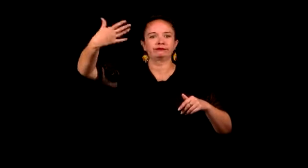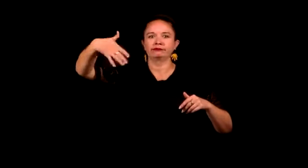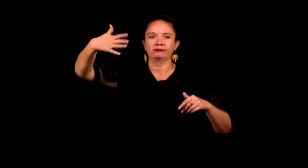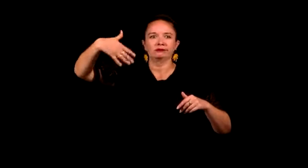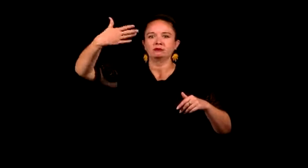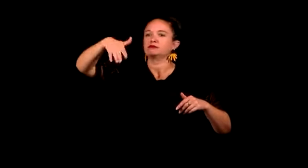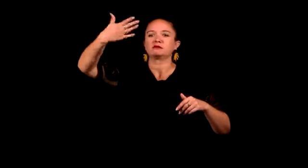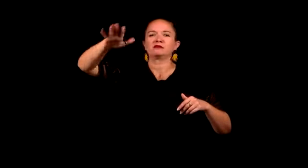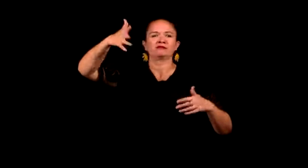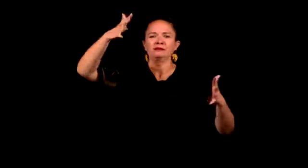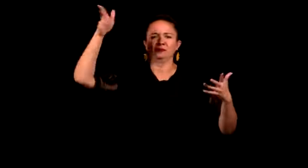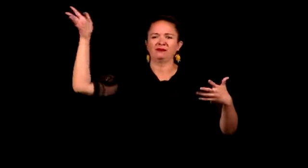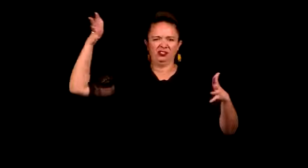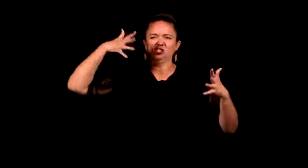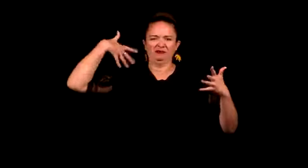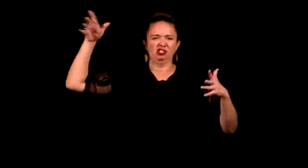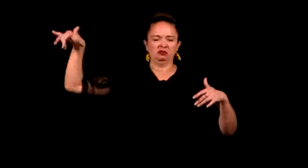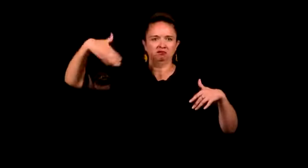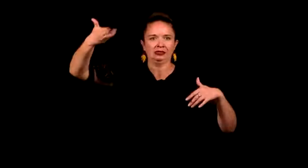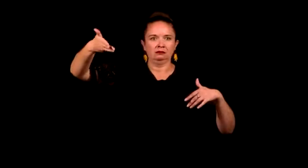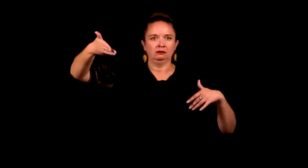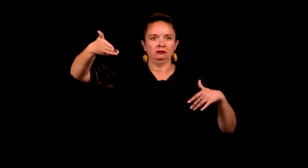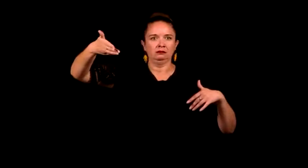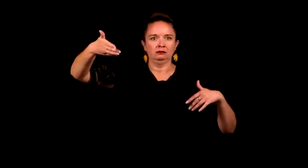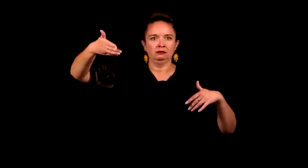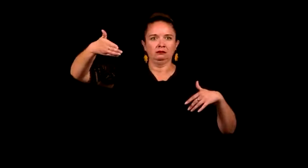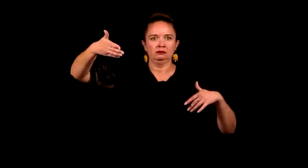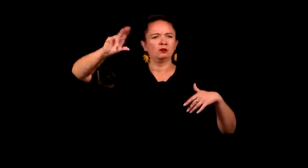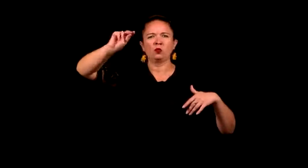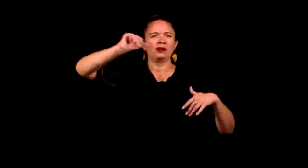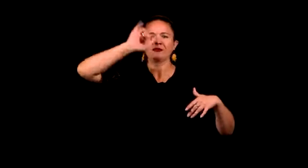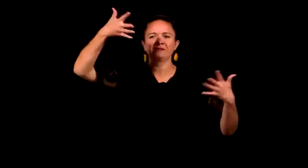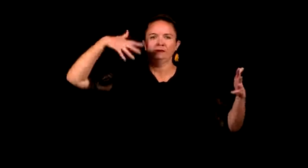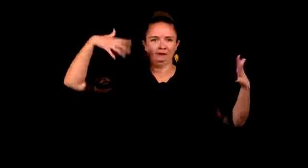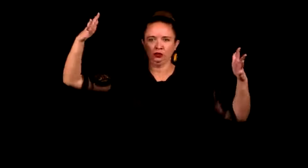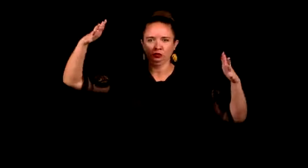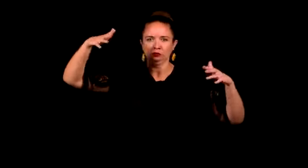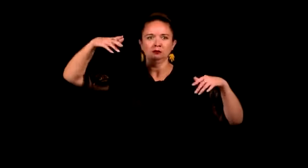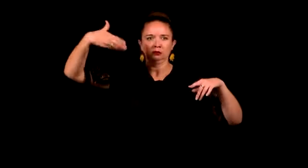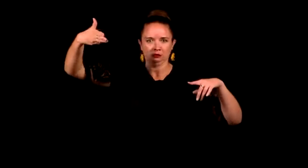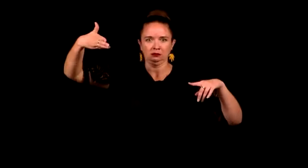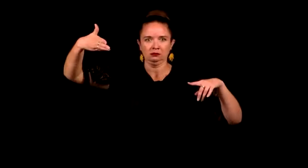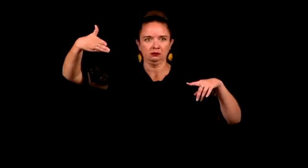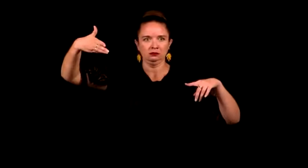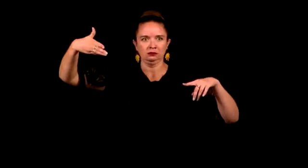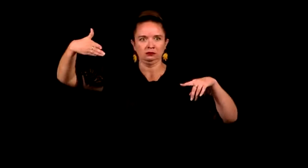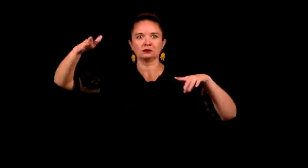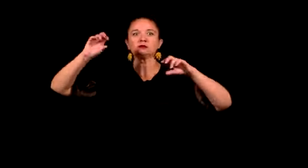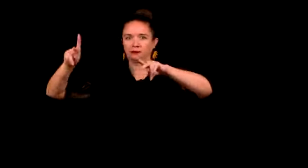Oh, no, we're going to kind of go. I already talked about that, so we can go ahead to the next one. I think the same thing, we can kind of skip